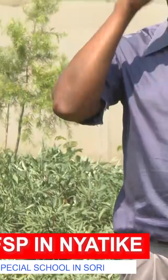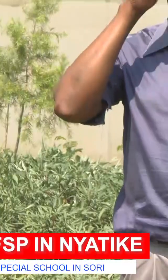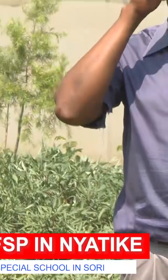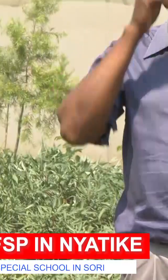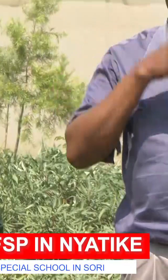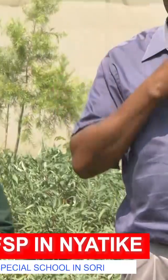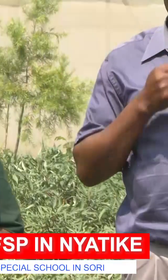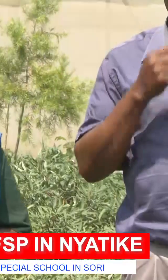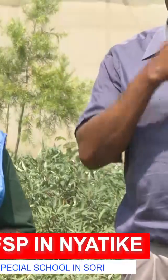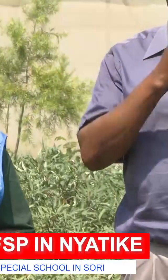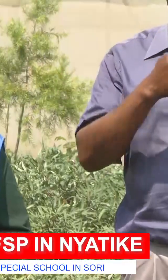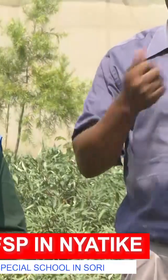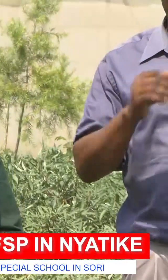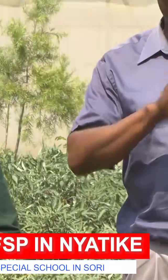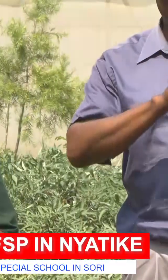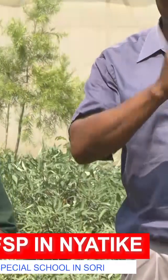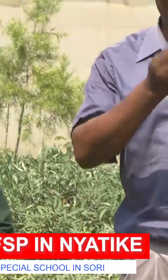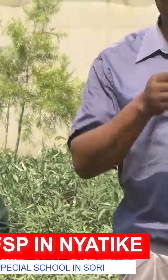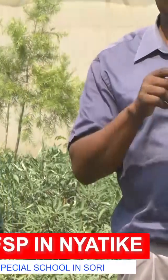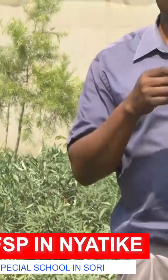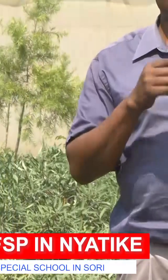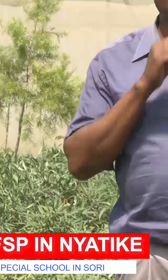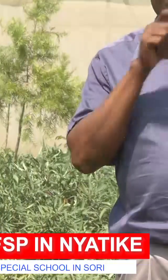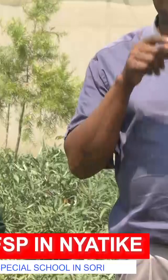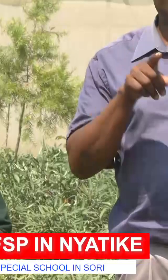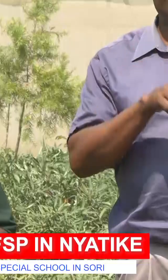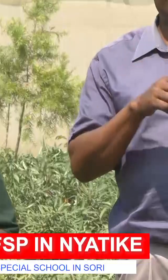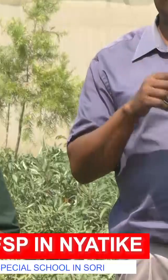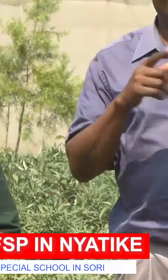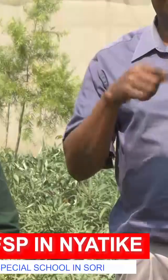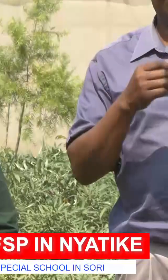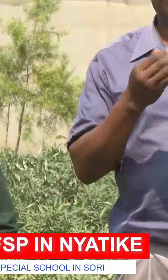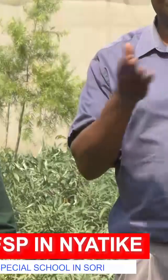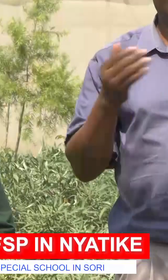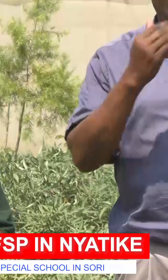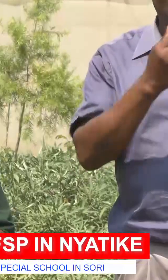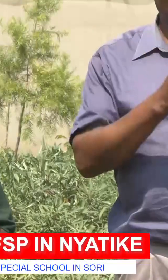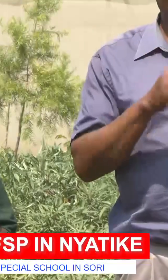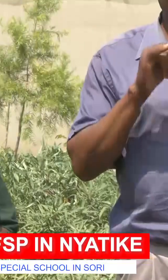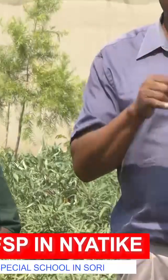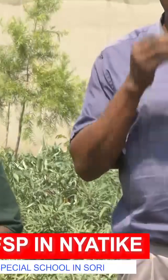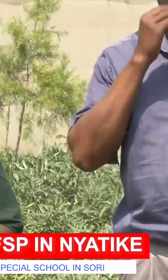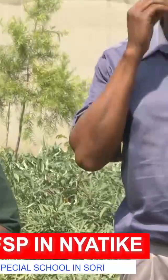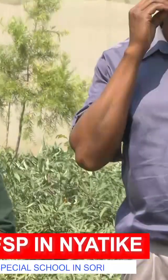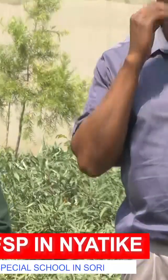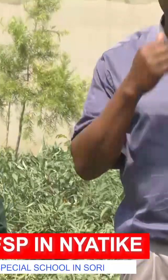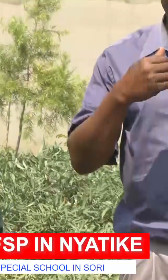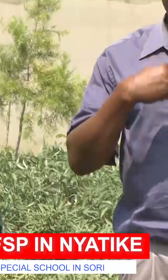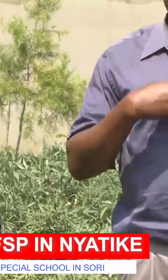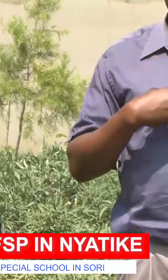their careers. Unlike when there's no program and they stay at home, and they have